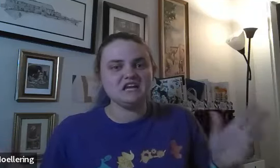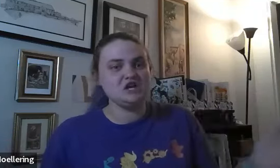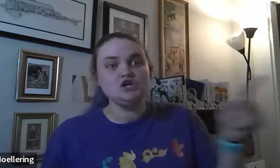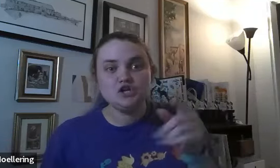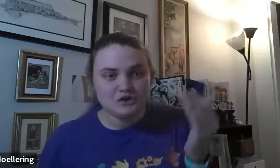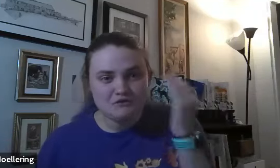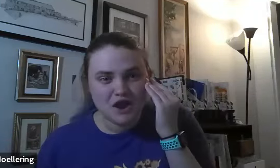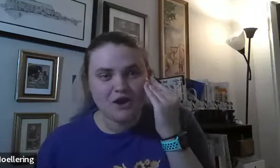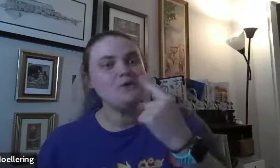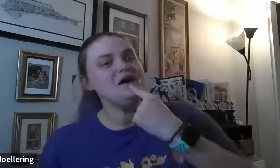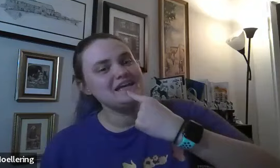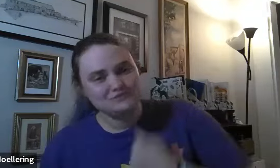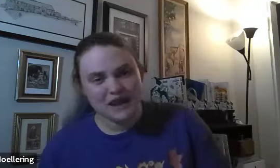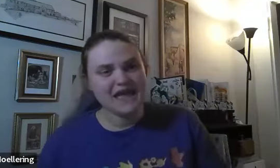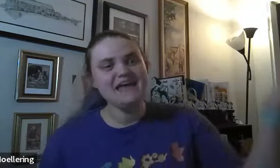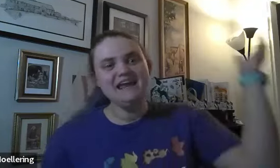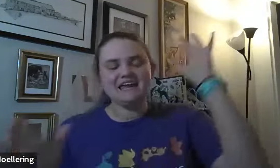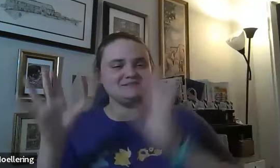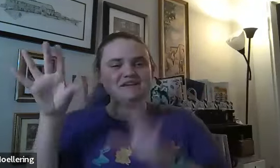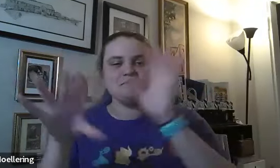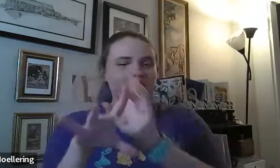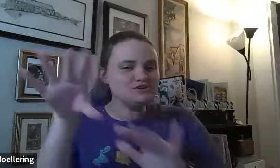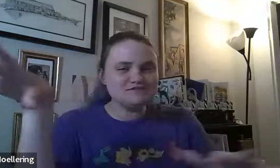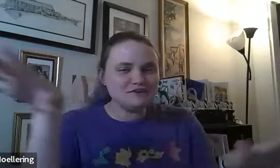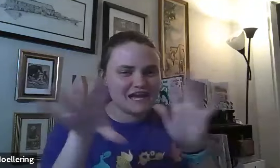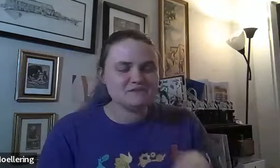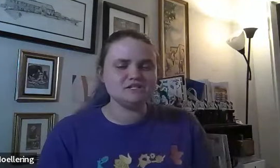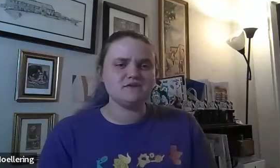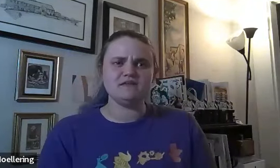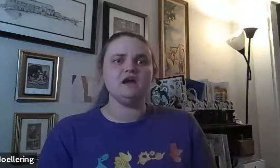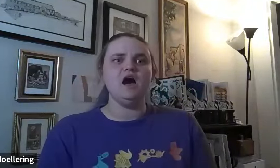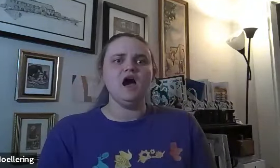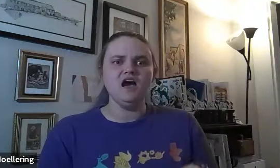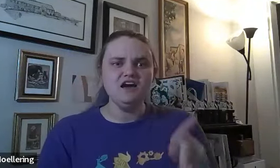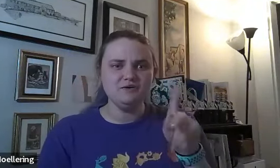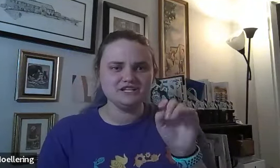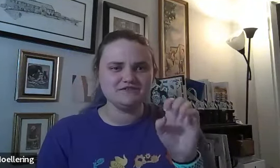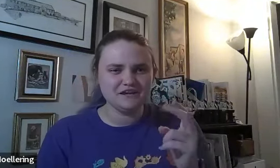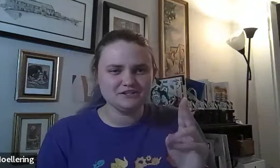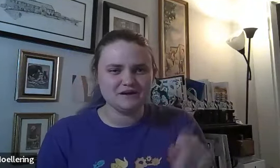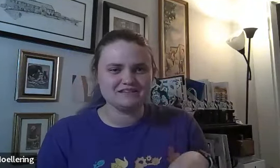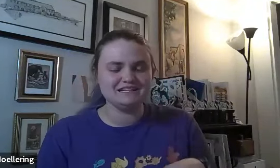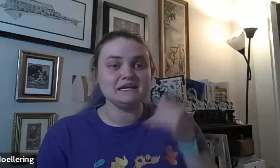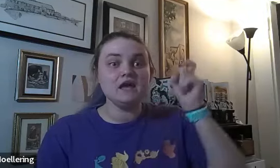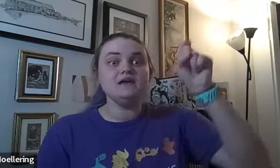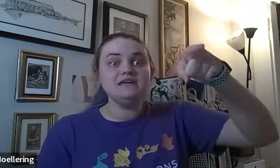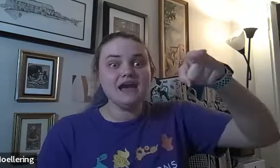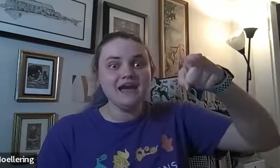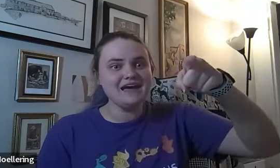like, it's red, and is making the motion for ketchup. And she's finally like, oh, and she finger spells it. And he's like,